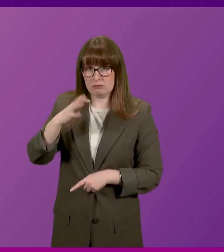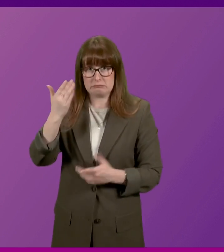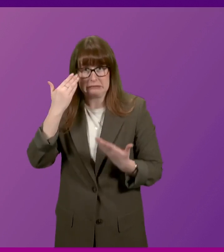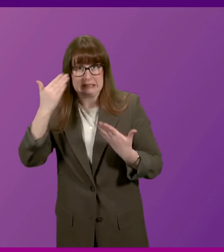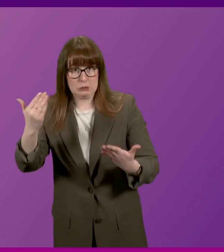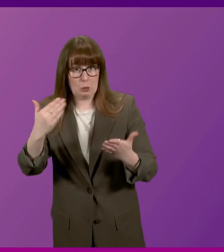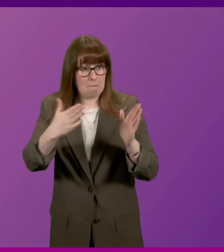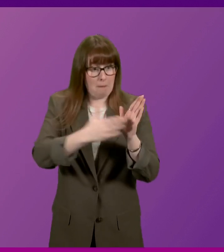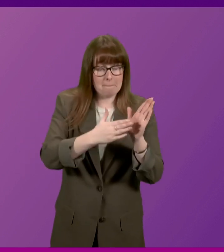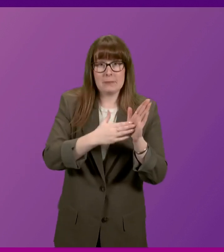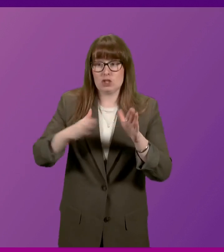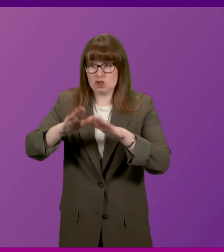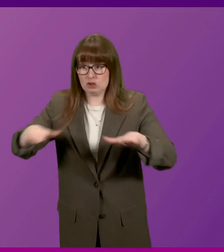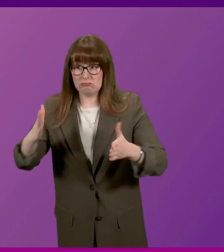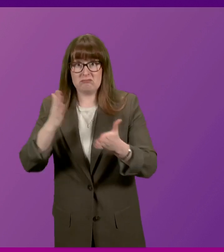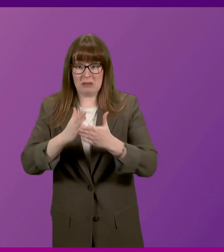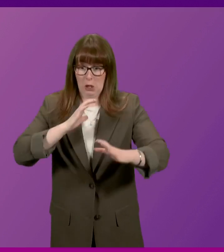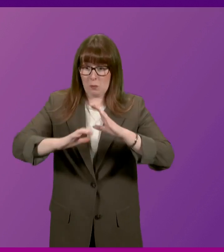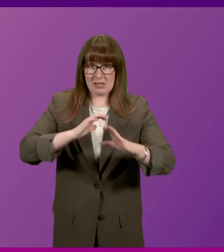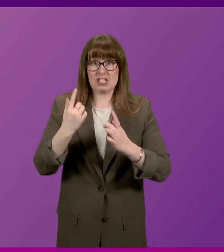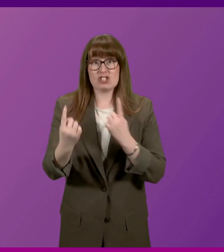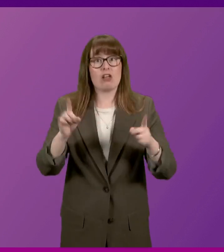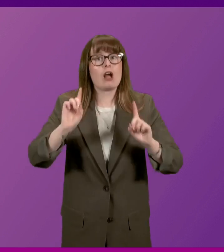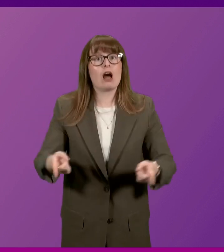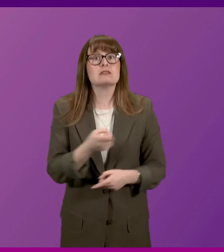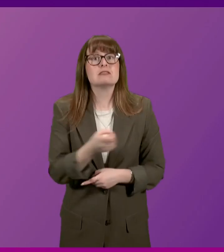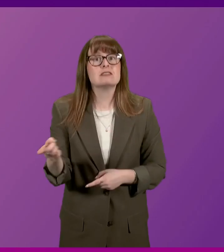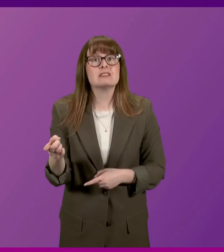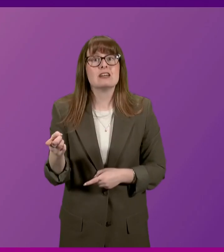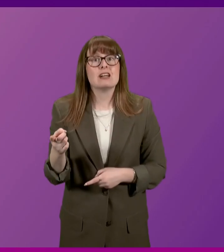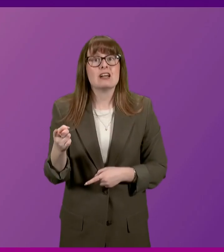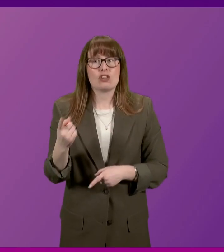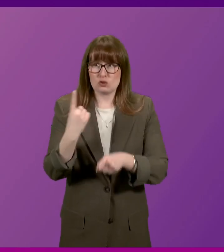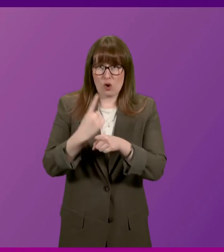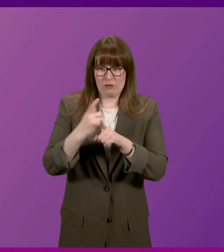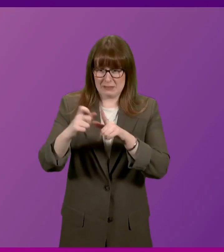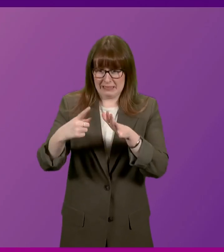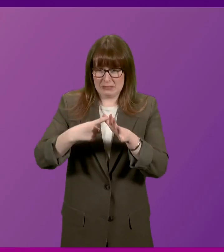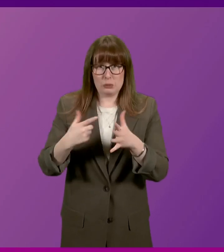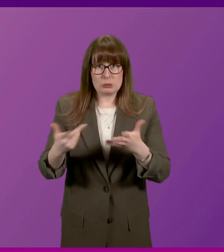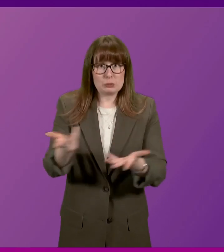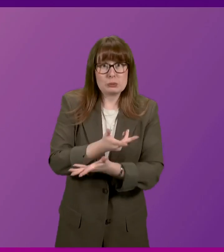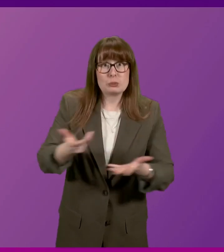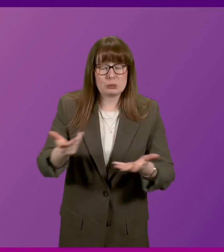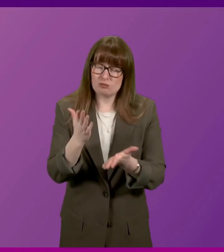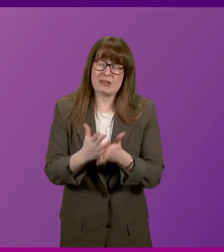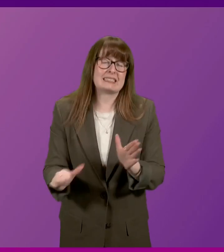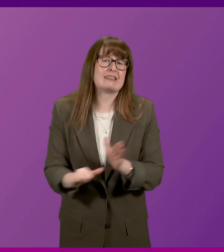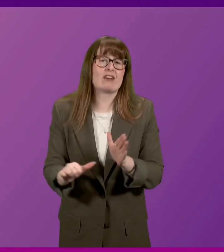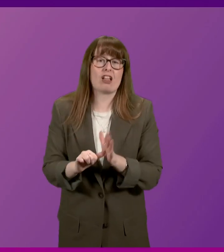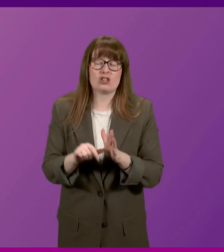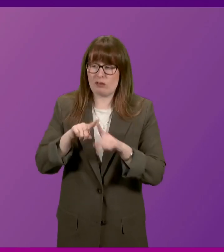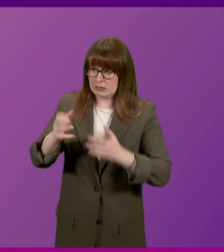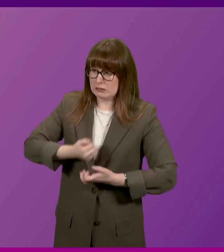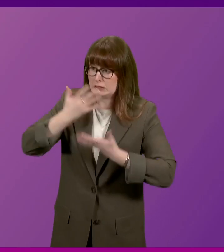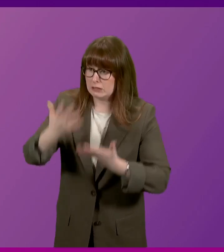that mothers and children couldn't actually communicate, and communicating about domestic abuse. It's really difficult anyway, having